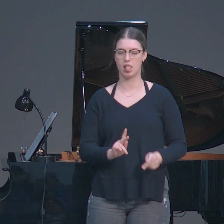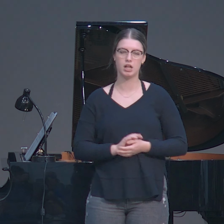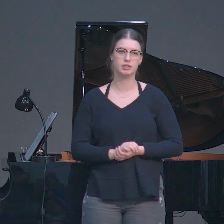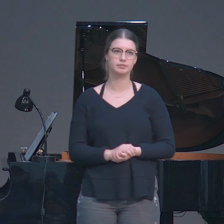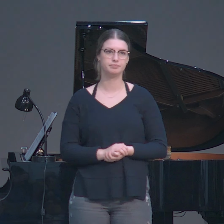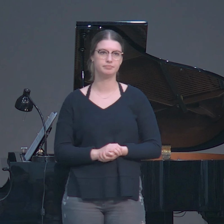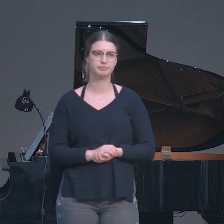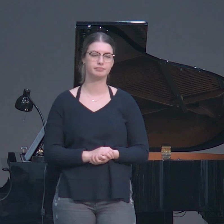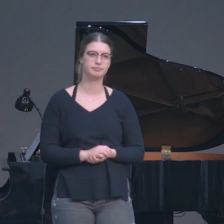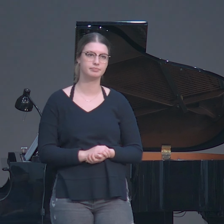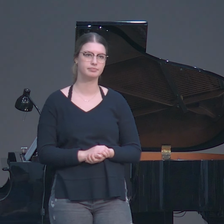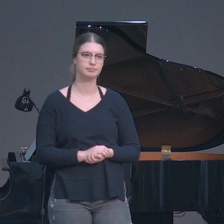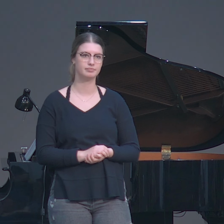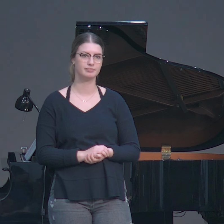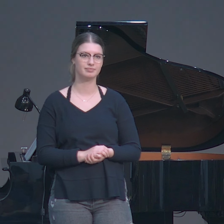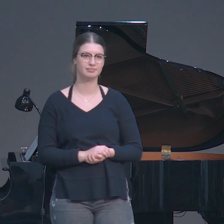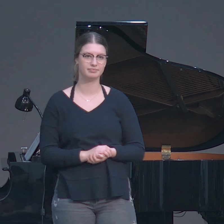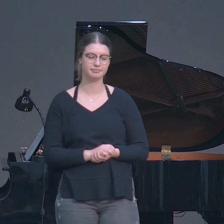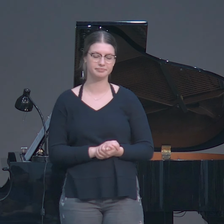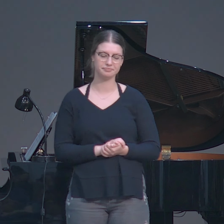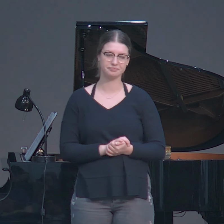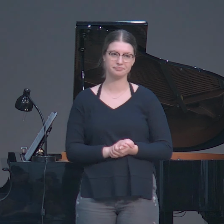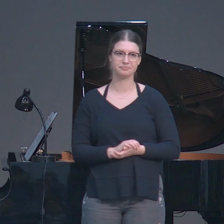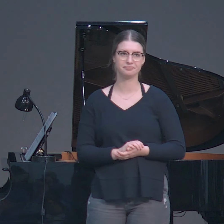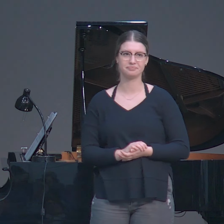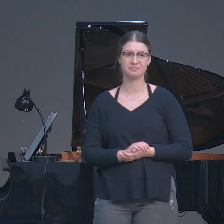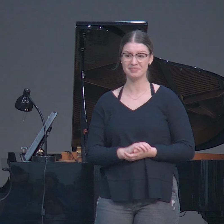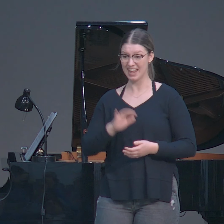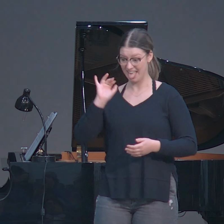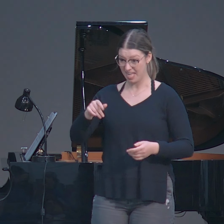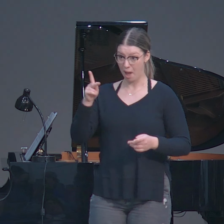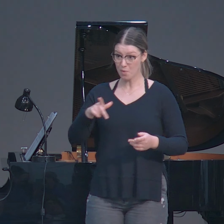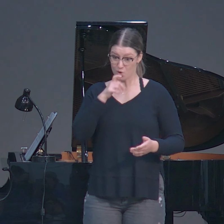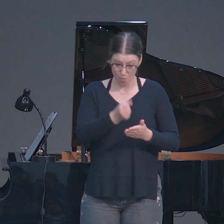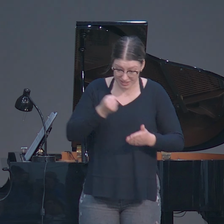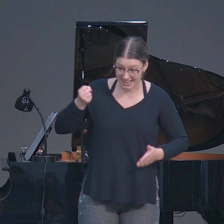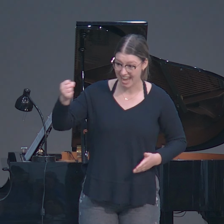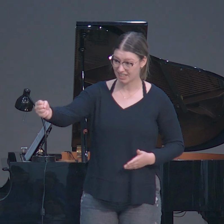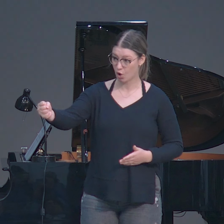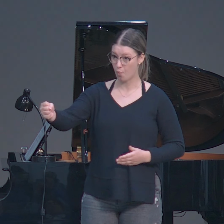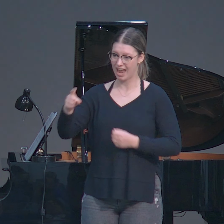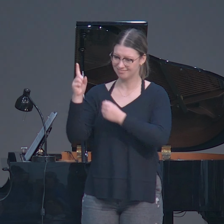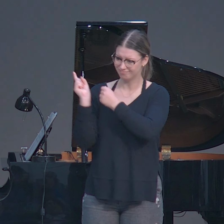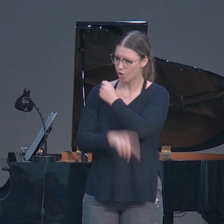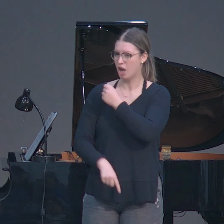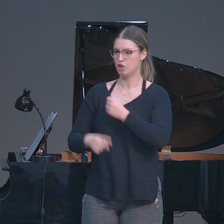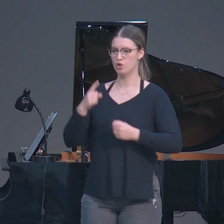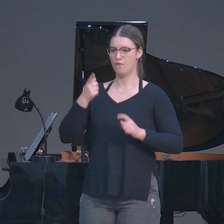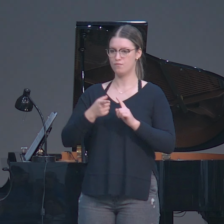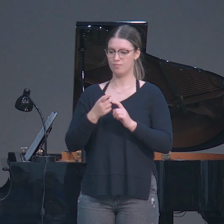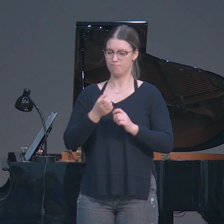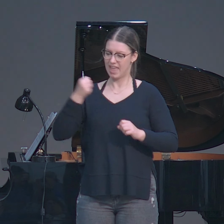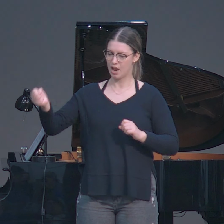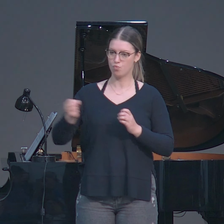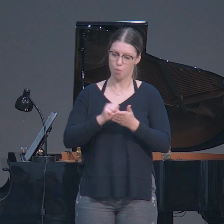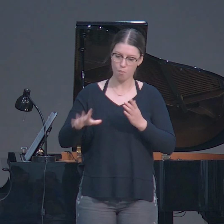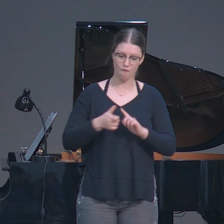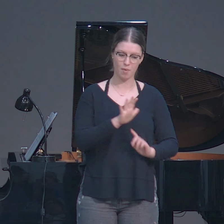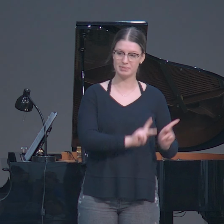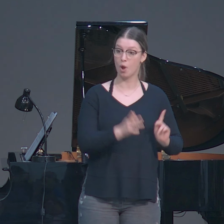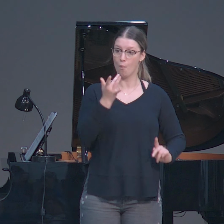question here is isn't this the one who was taken away and judged, cut off from his people because of